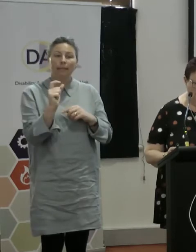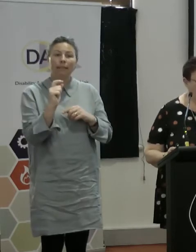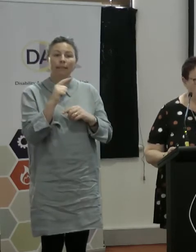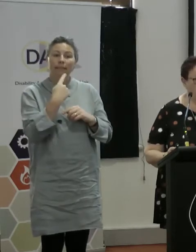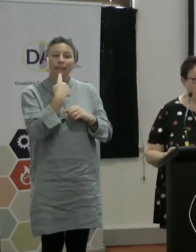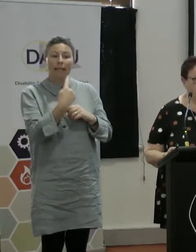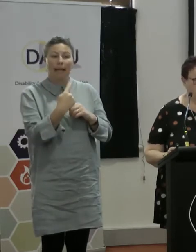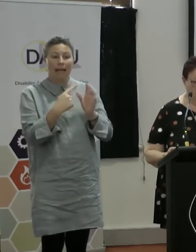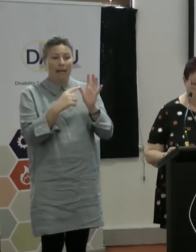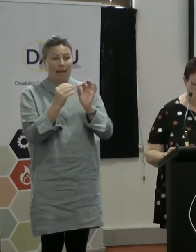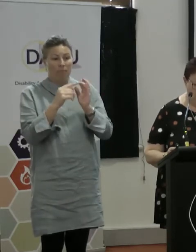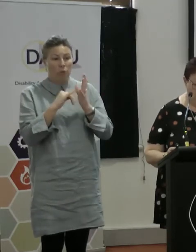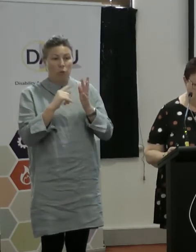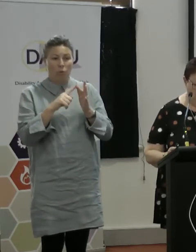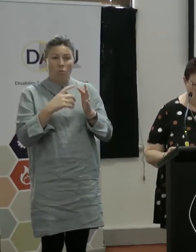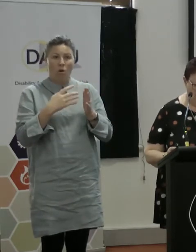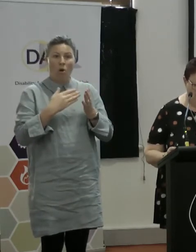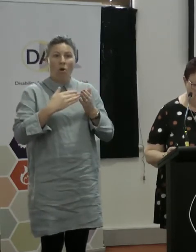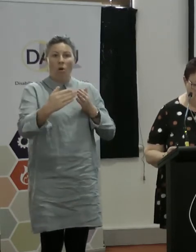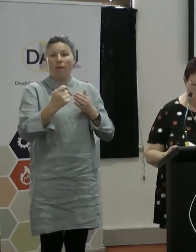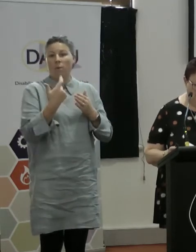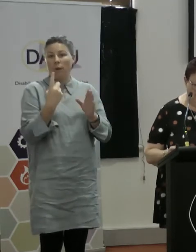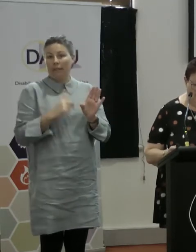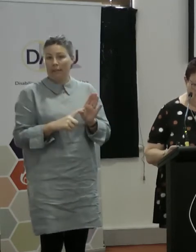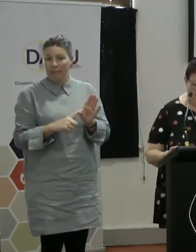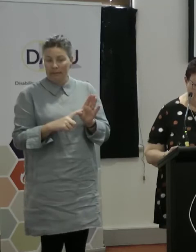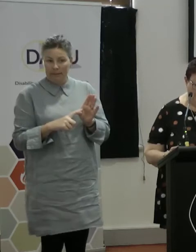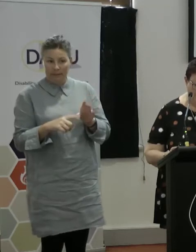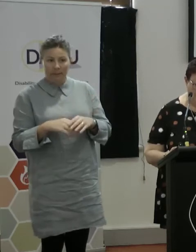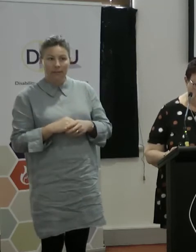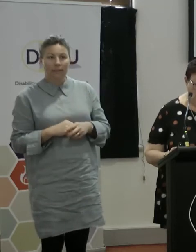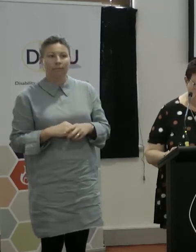said the abuse lasted over 1 year, and